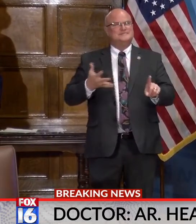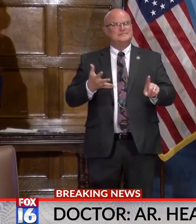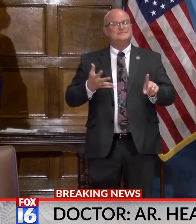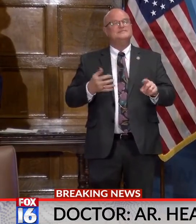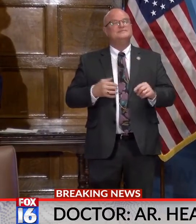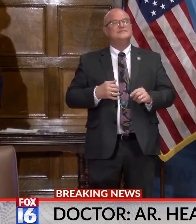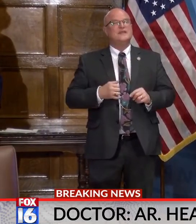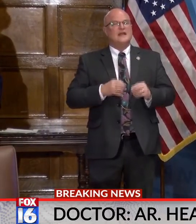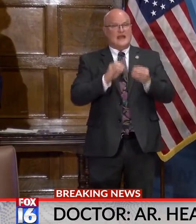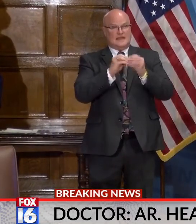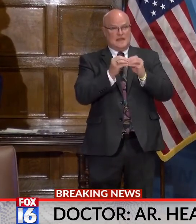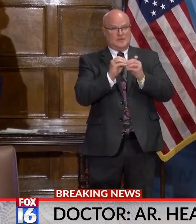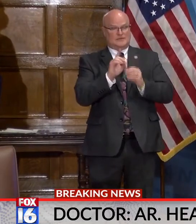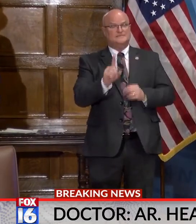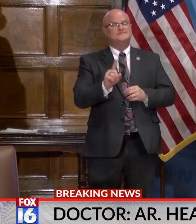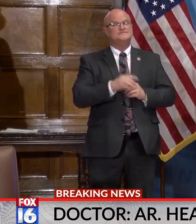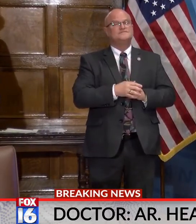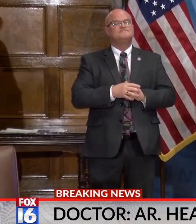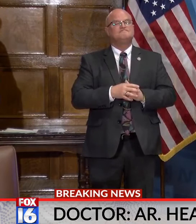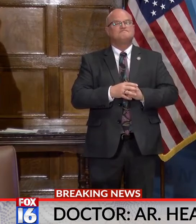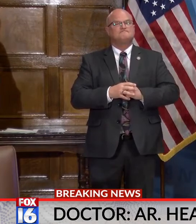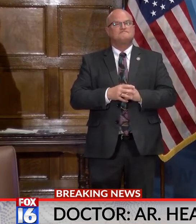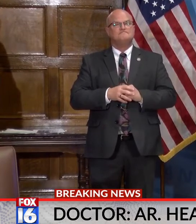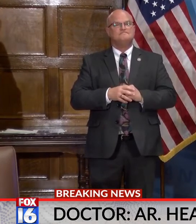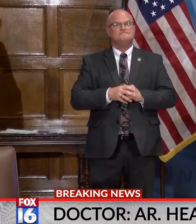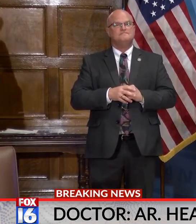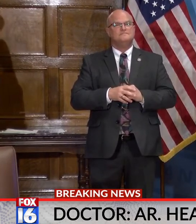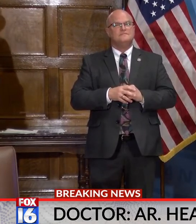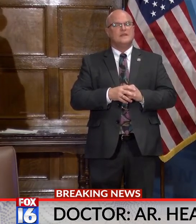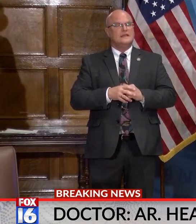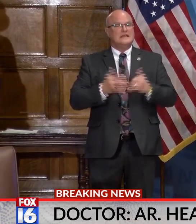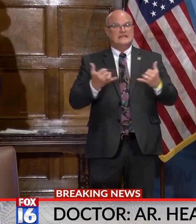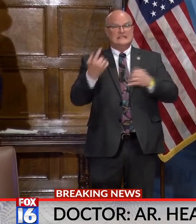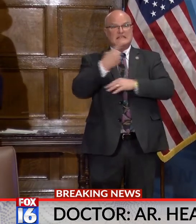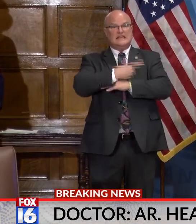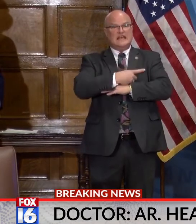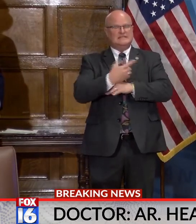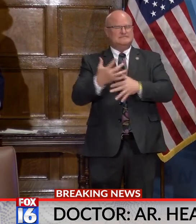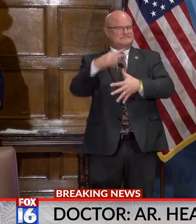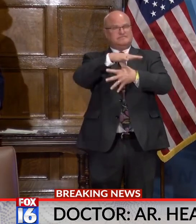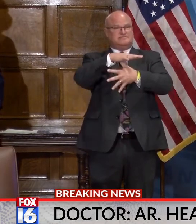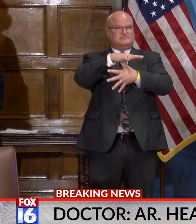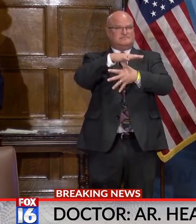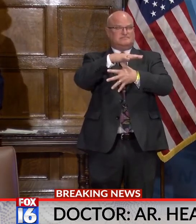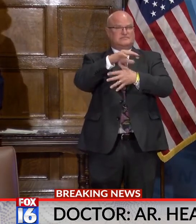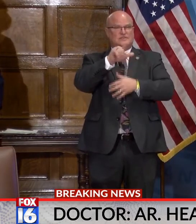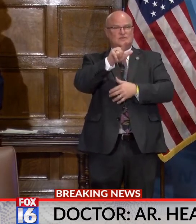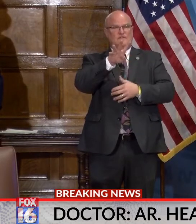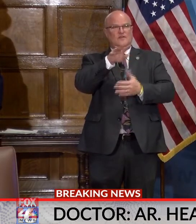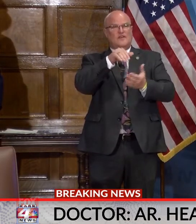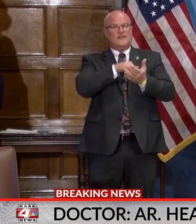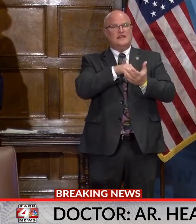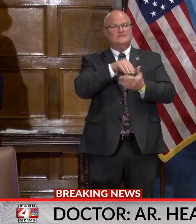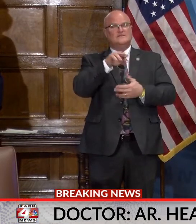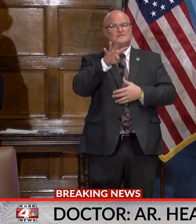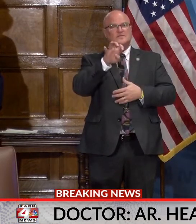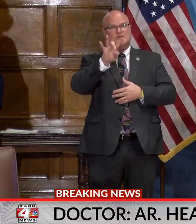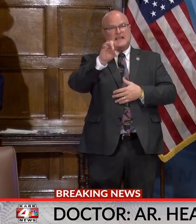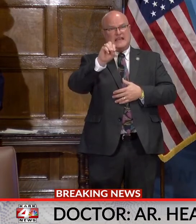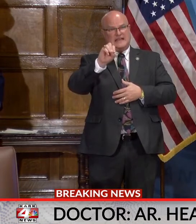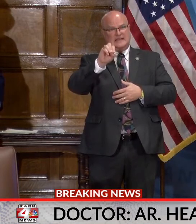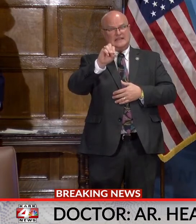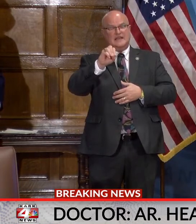the numbers. It's a record day today for active cases, which are 24,480. We